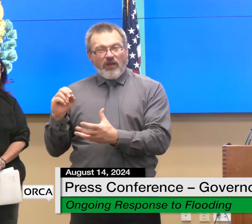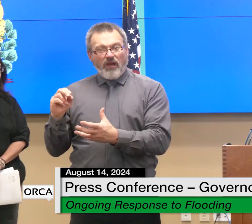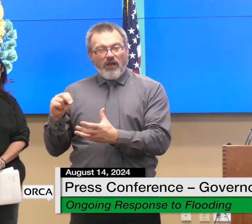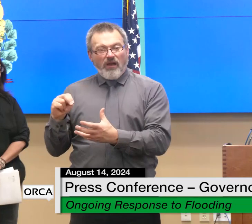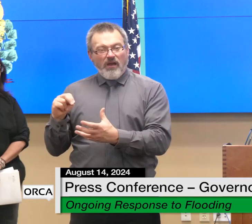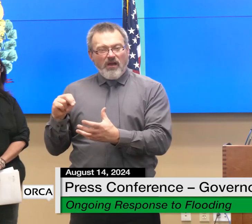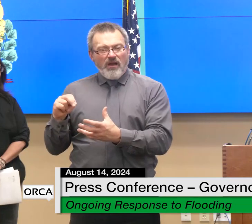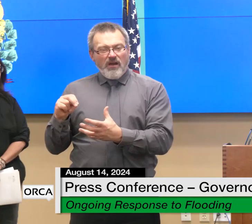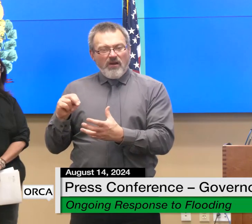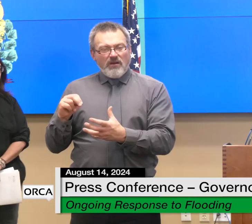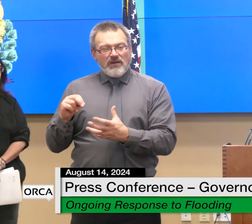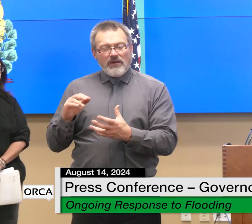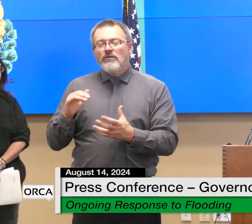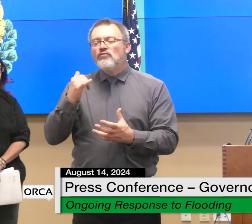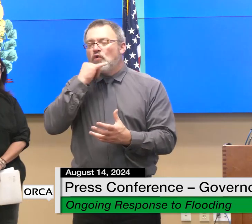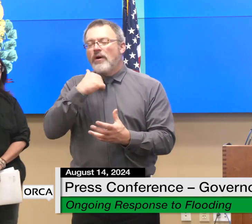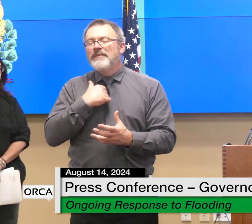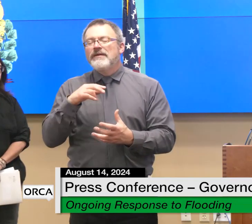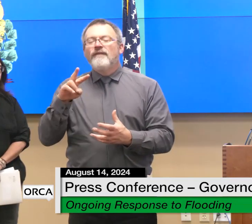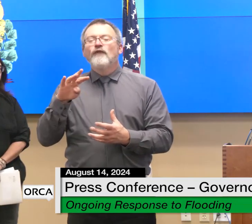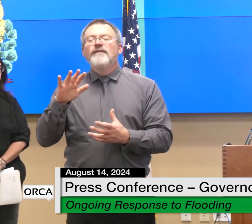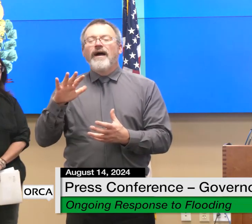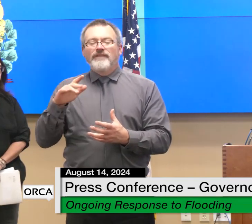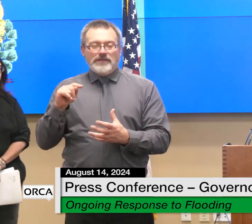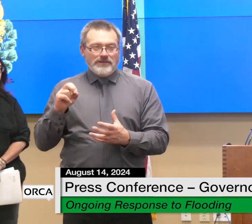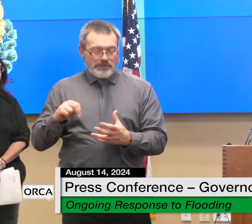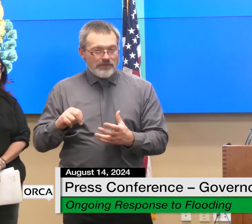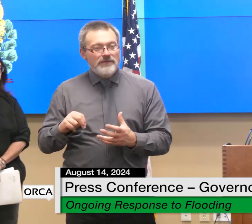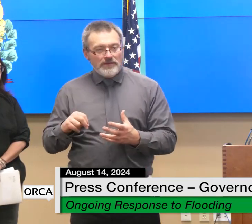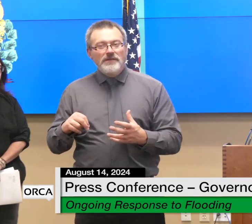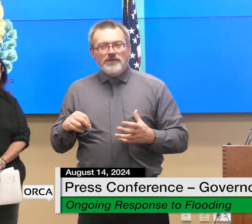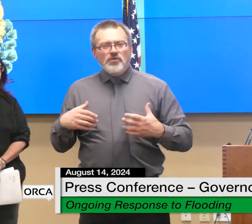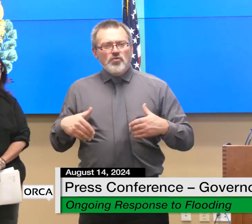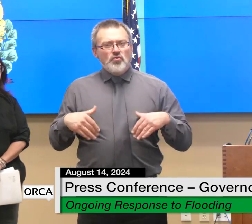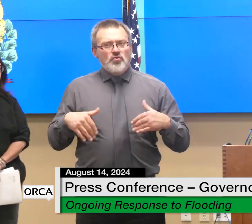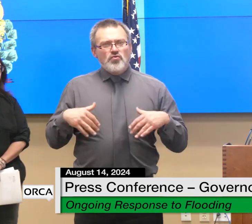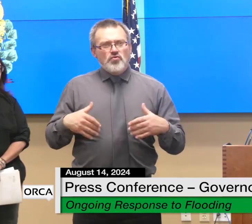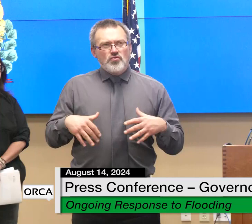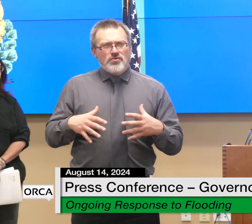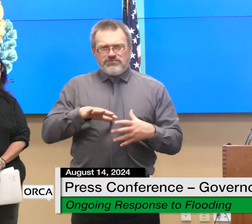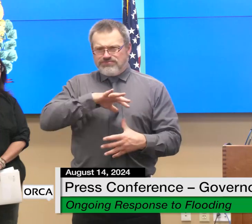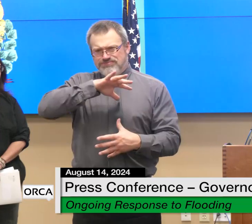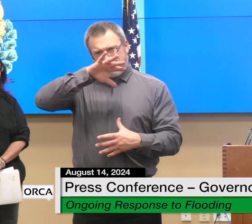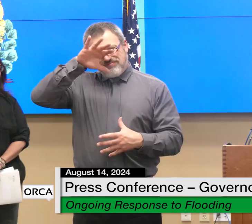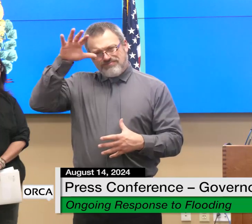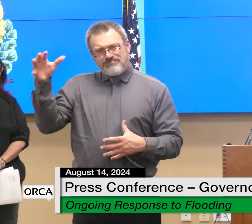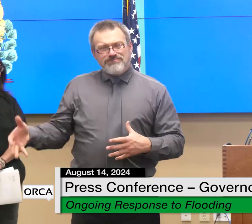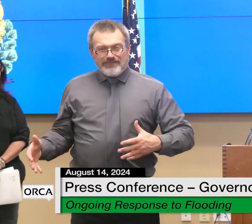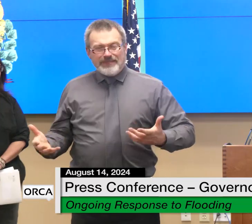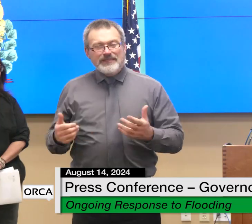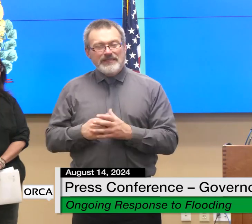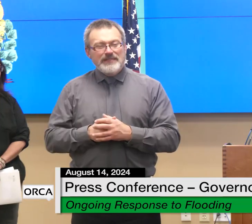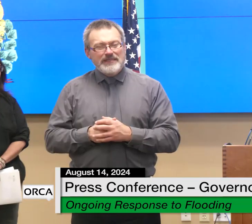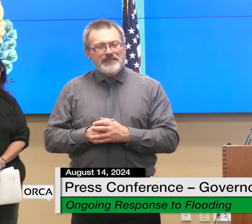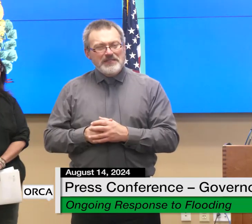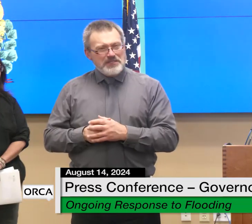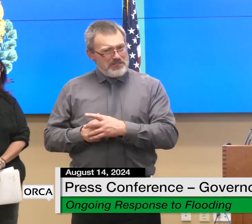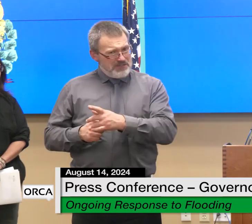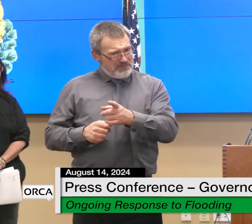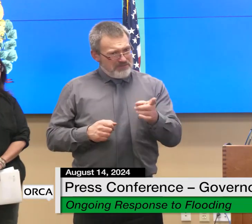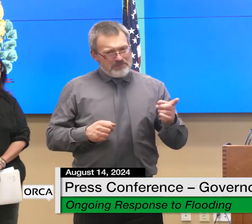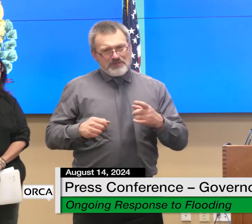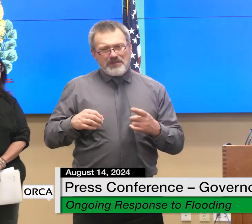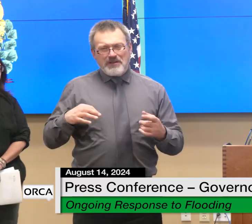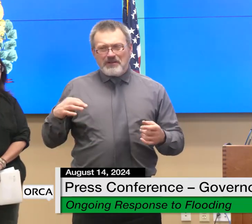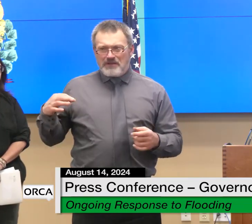Cross, Team Rubicon, All Hearts and Minds, or All Hearts and Hands, and all the volunteers who have traveled to